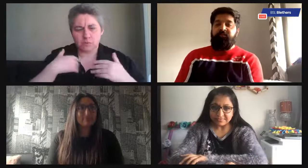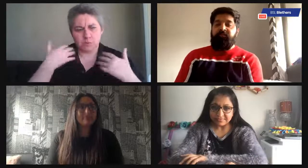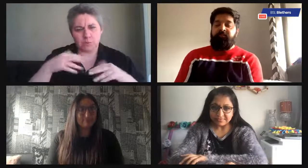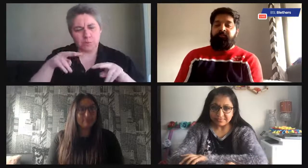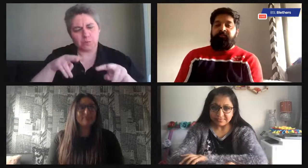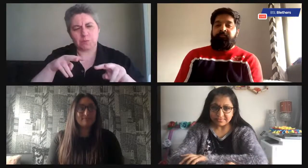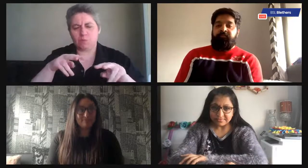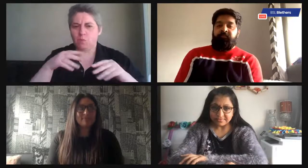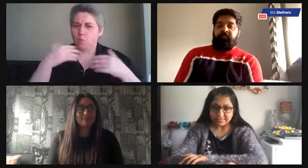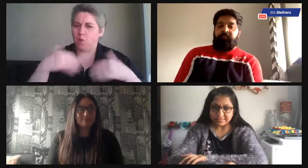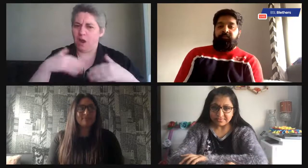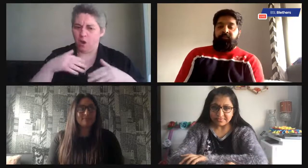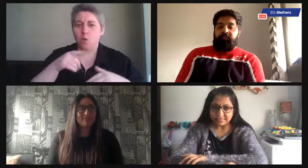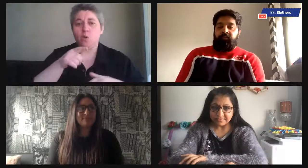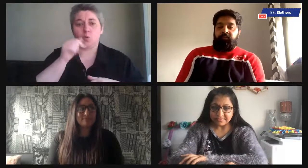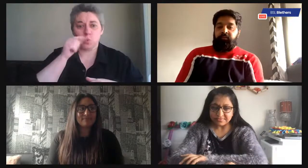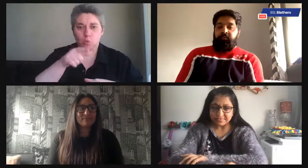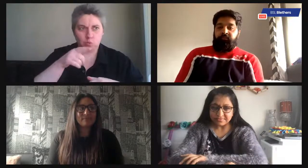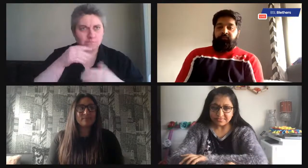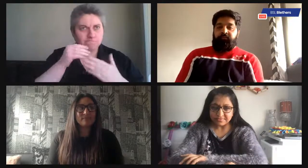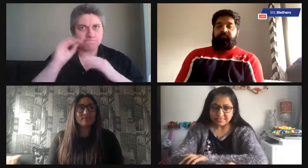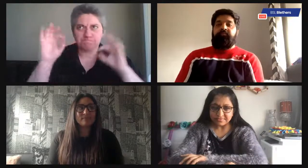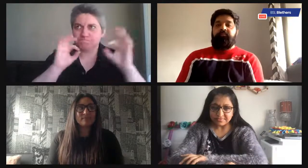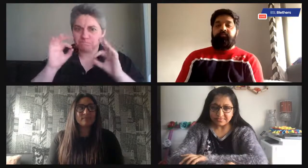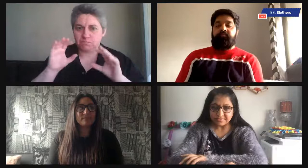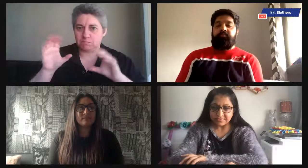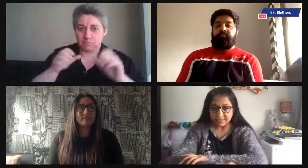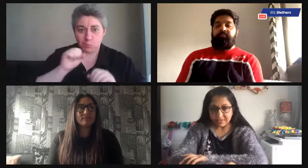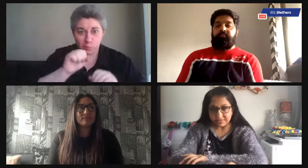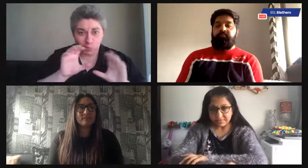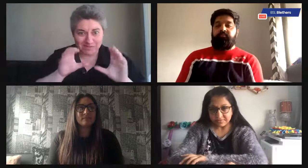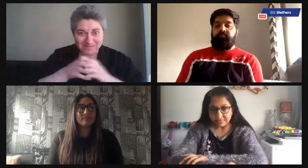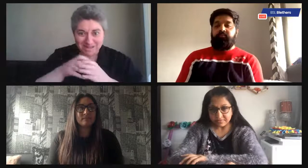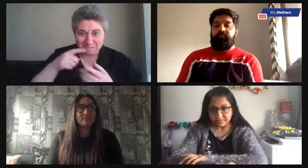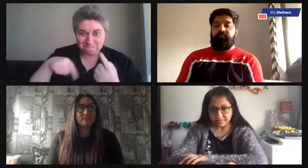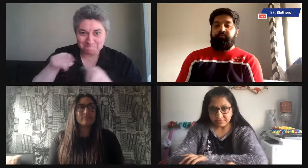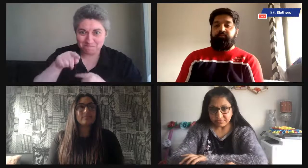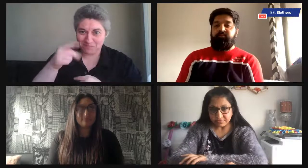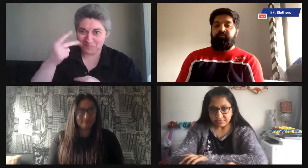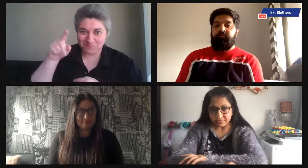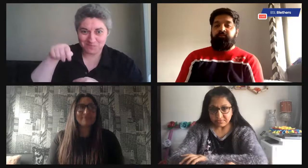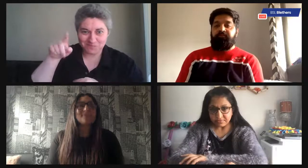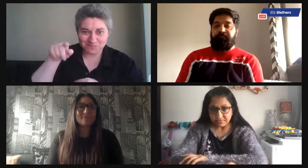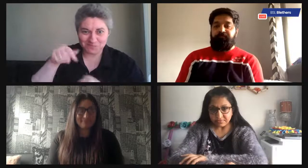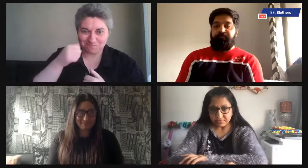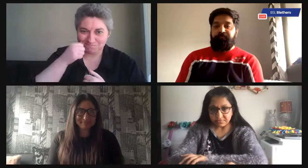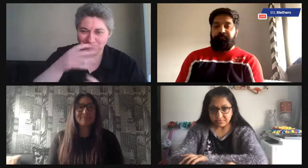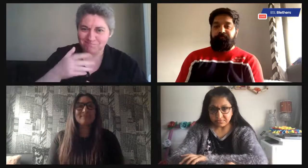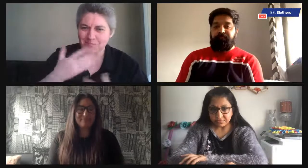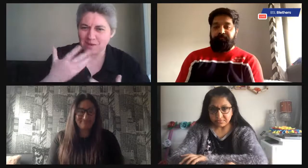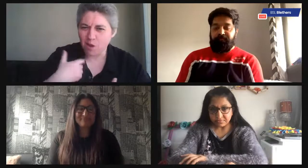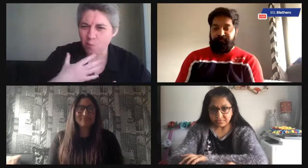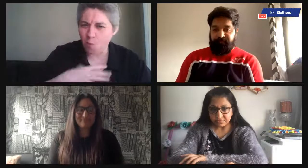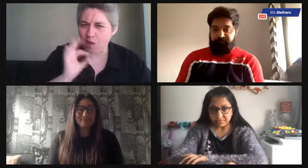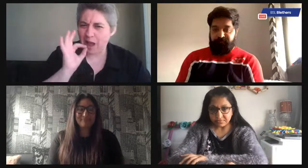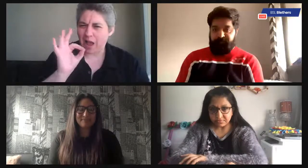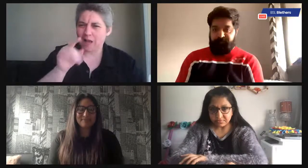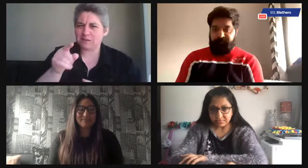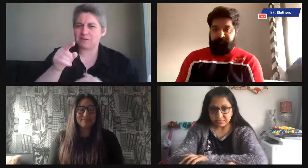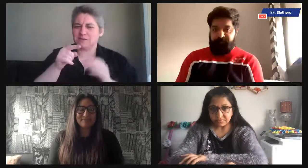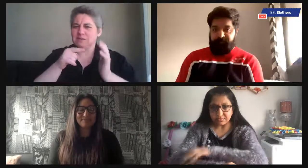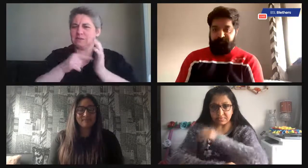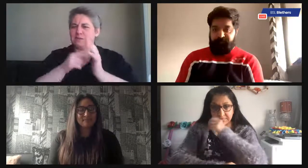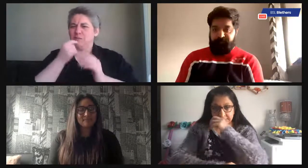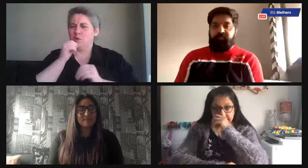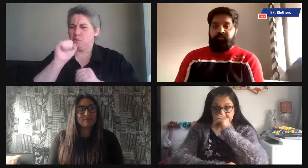know how well you've been doing, and the work you've been doing is just amazing. And thankfully, you've had some good funding sources in the